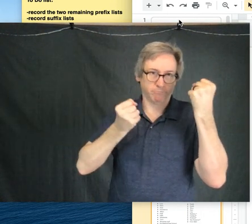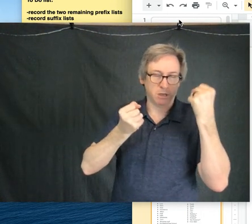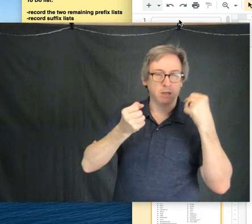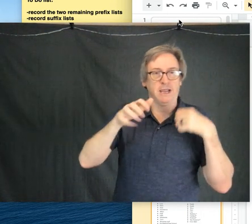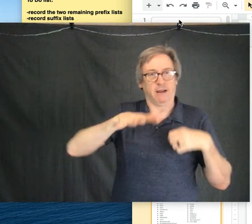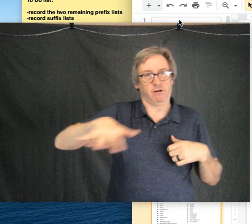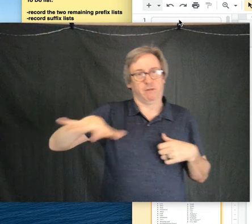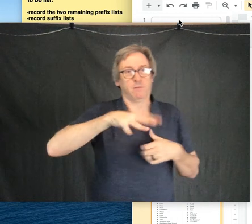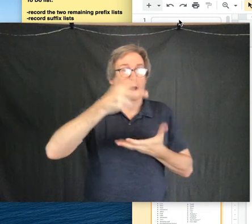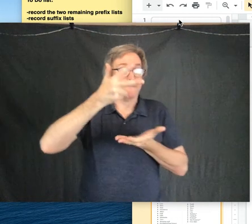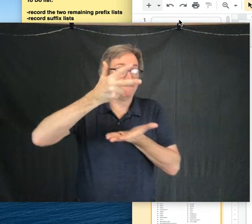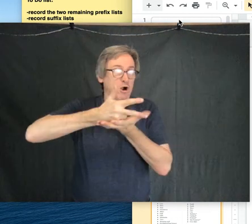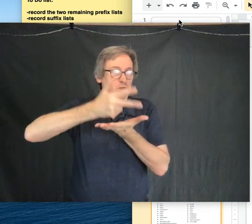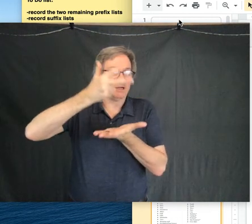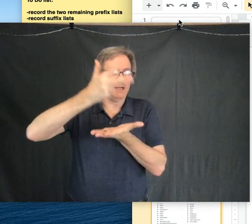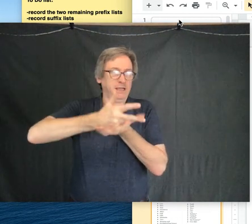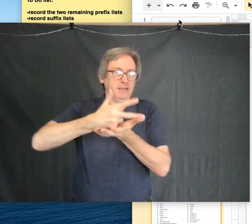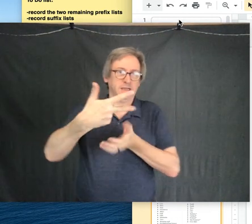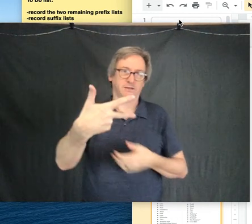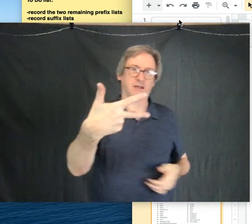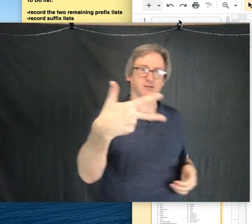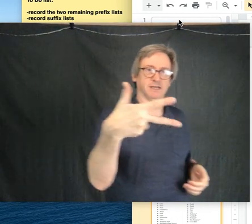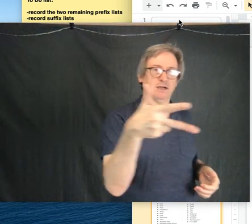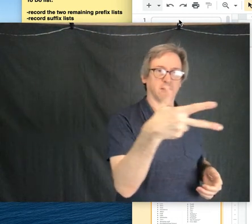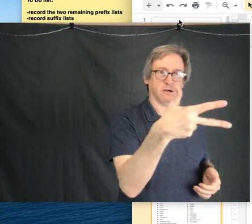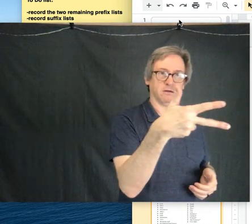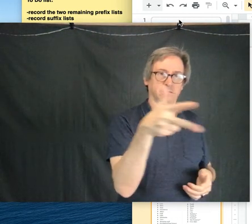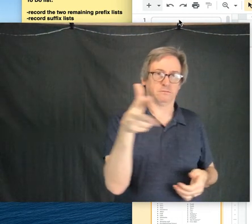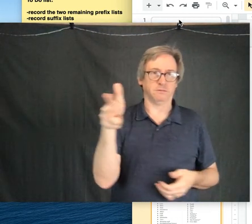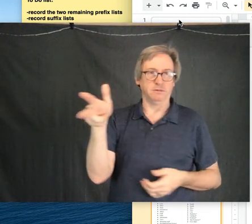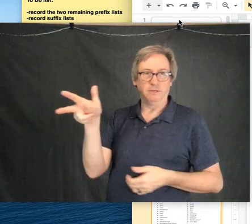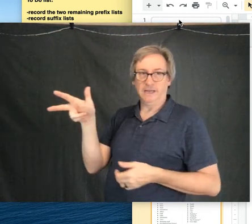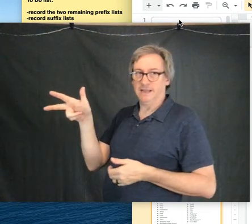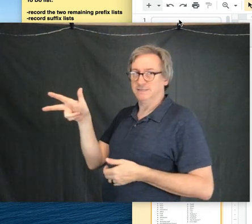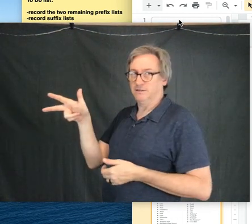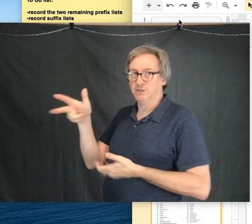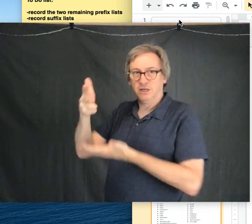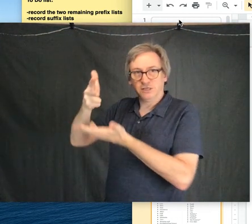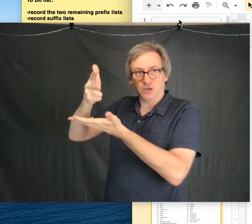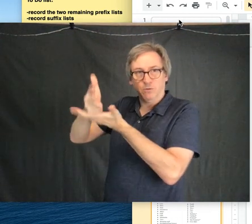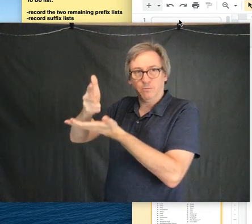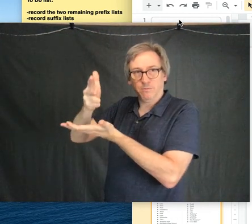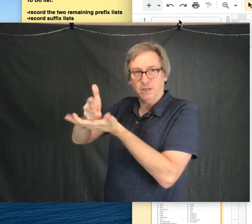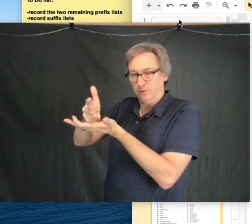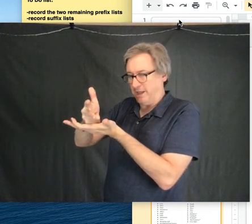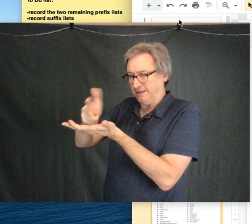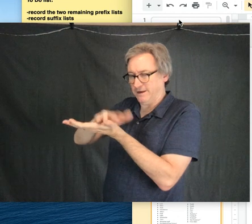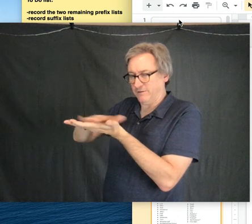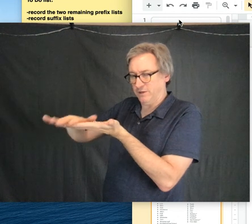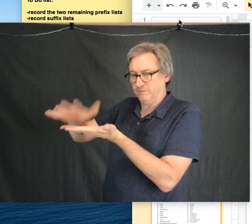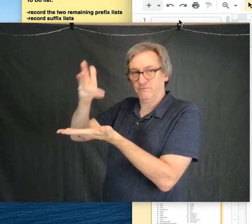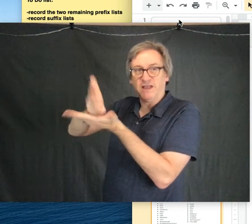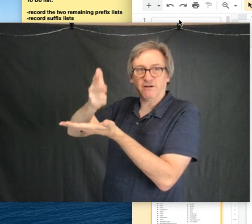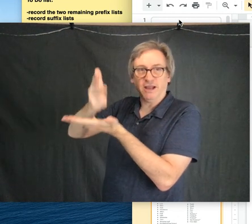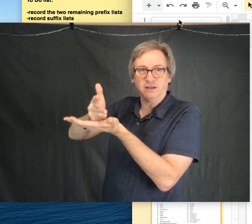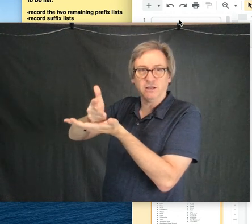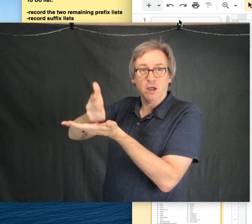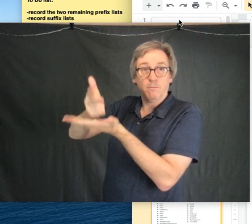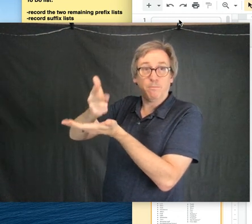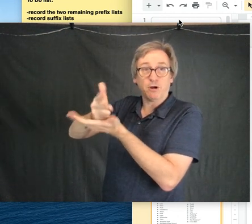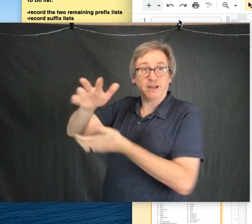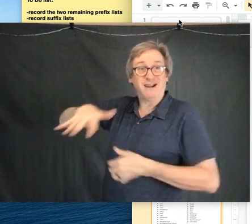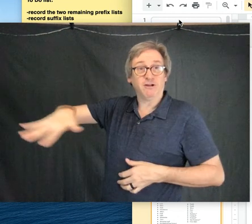car area. Parking, that looks like a car in ASL. So, and you hit that on the flat of your